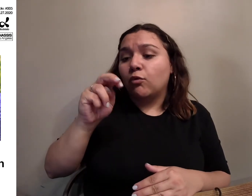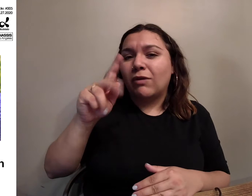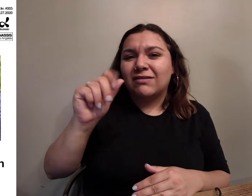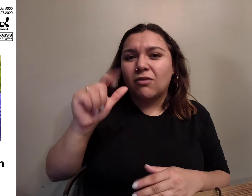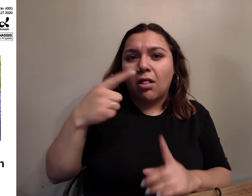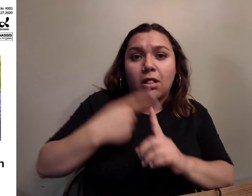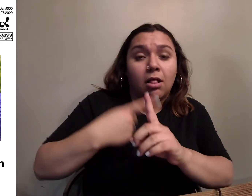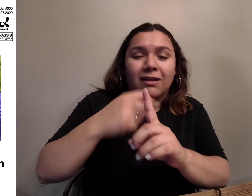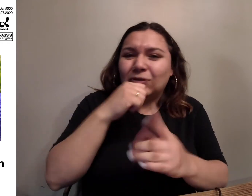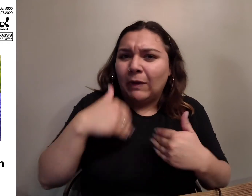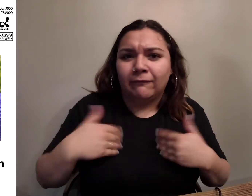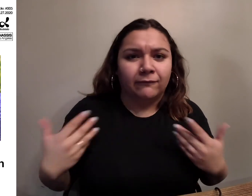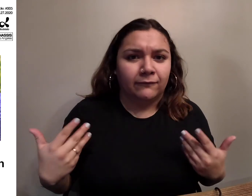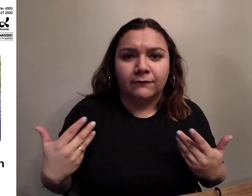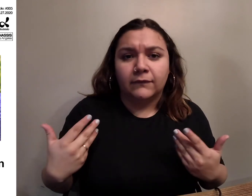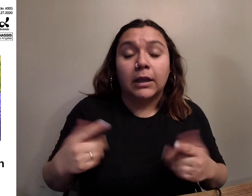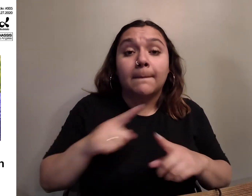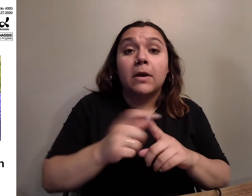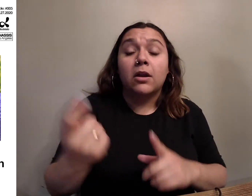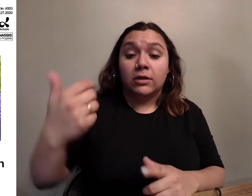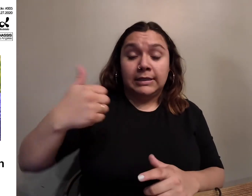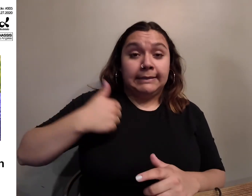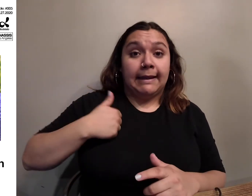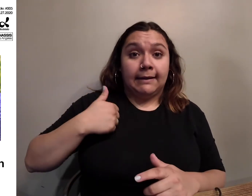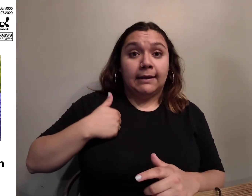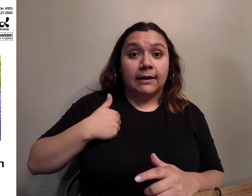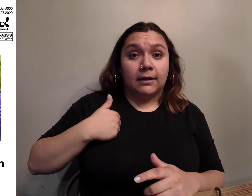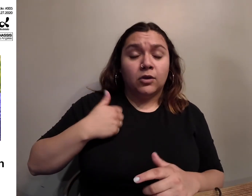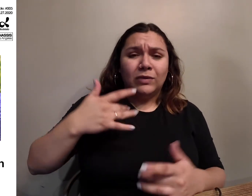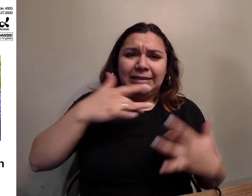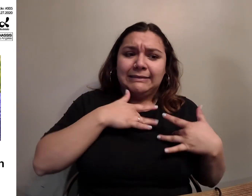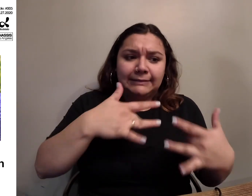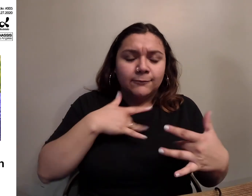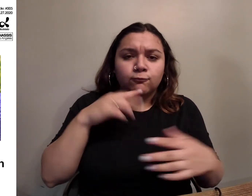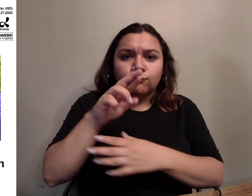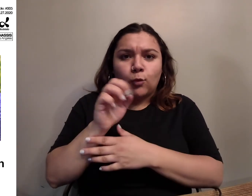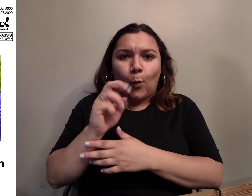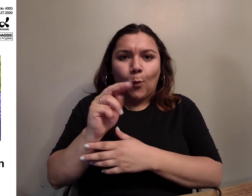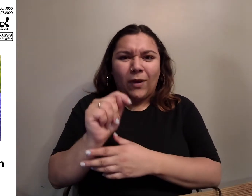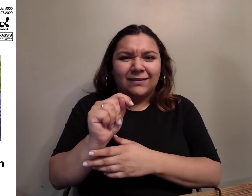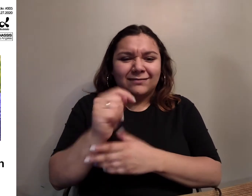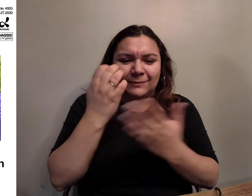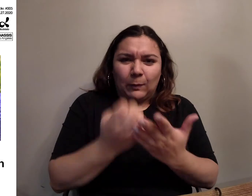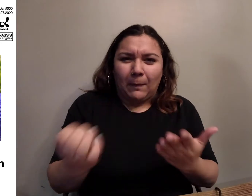the States, in Canada, when we're making films. We usually rent that equipment.